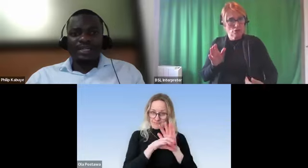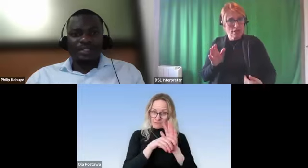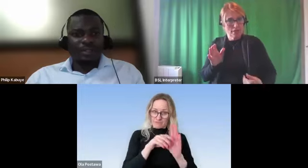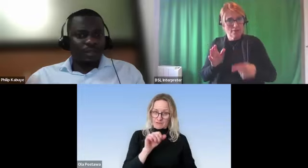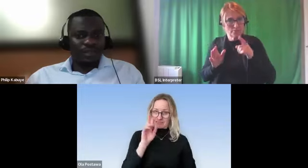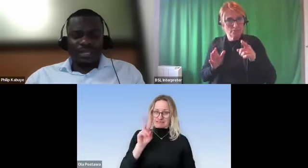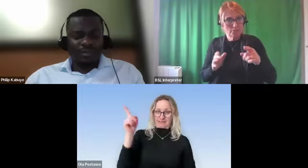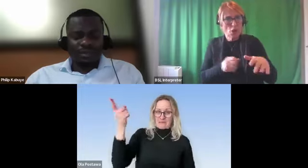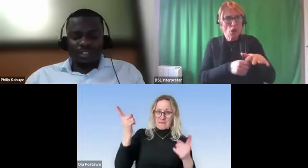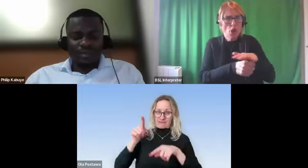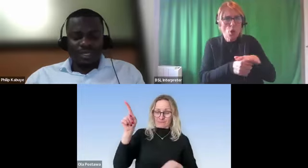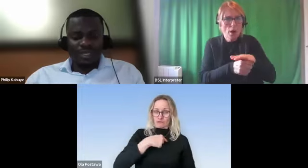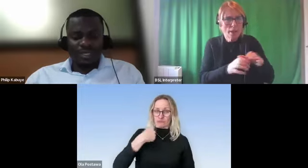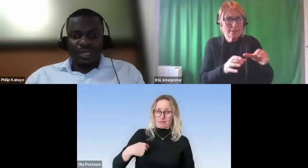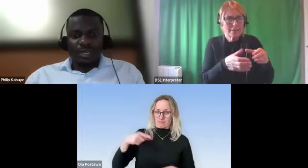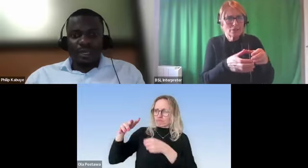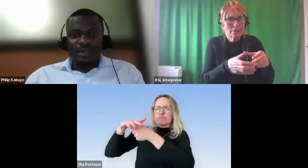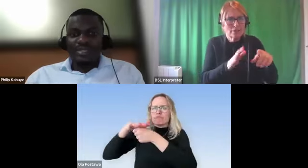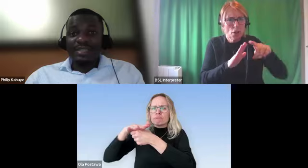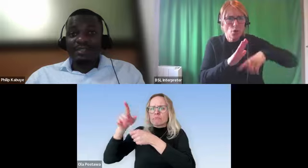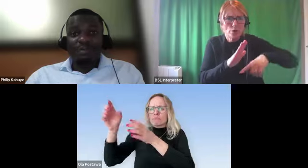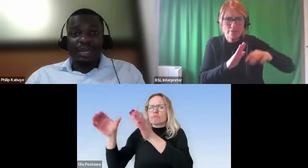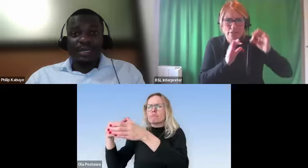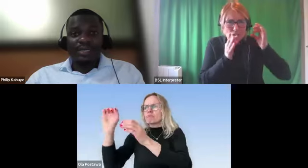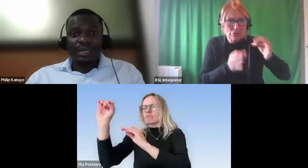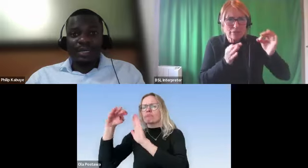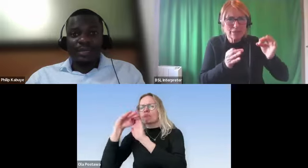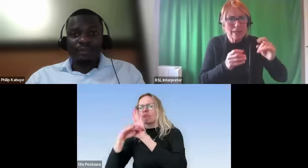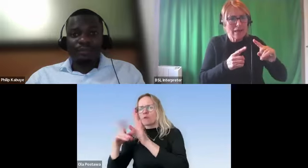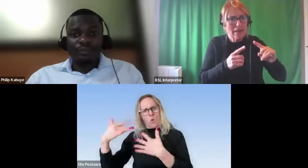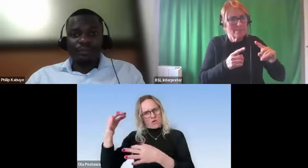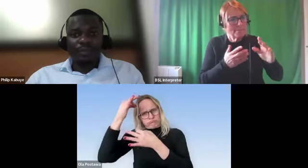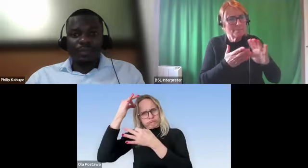data localization laws that are very strict, these have inspired